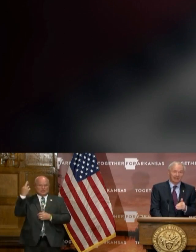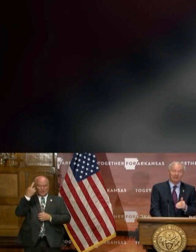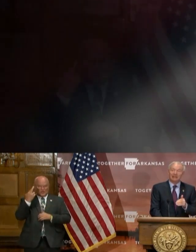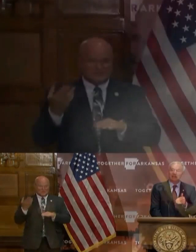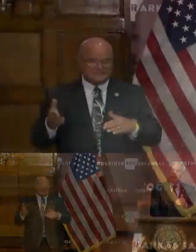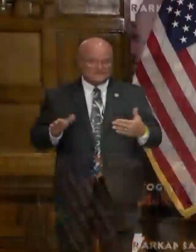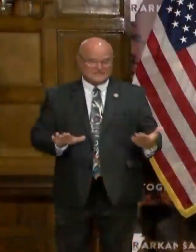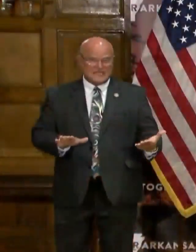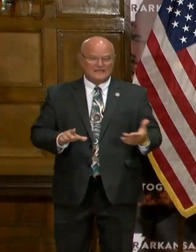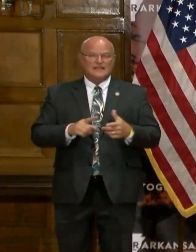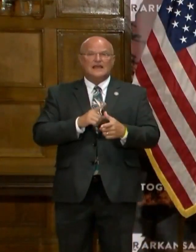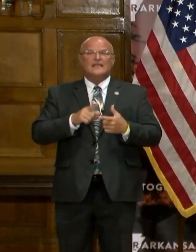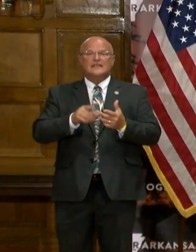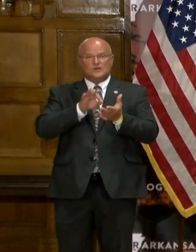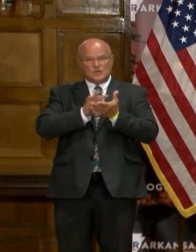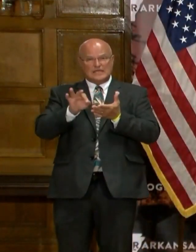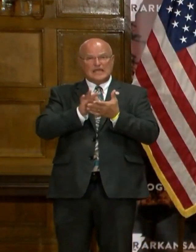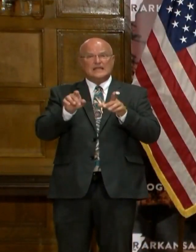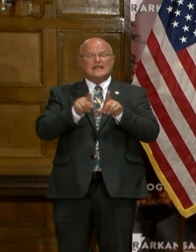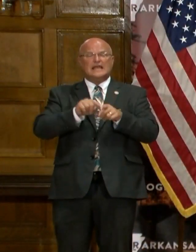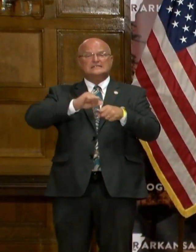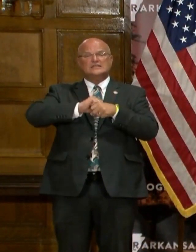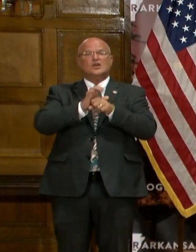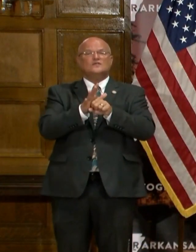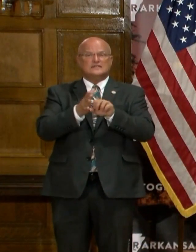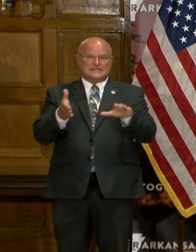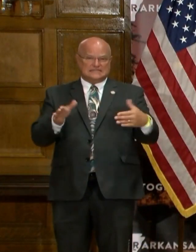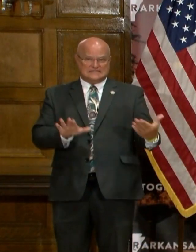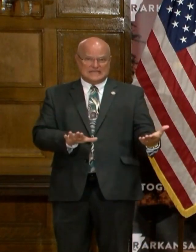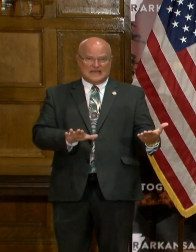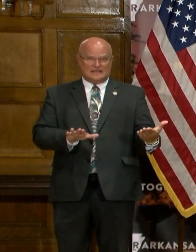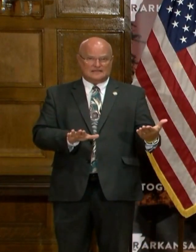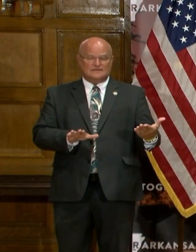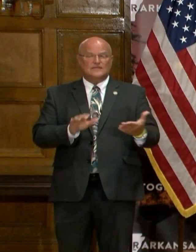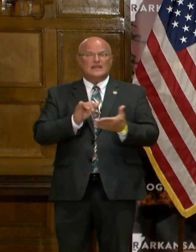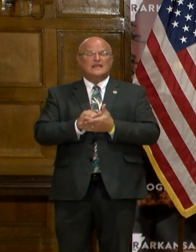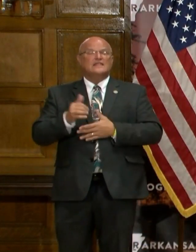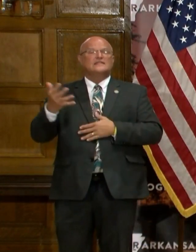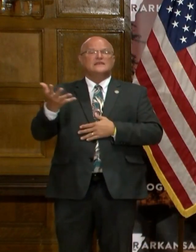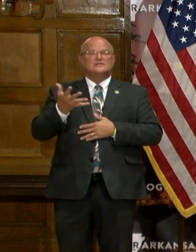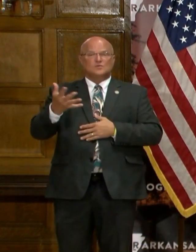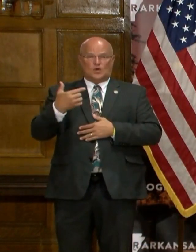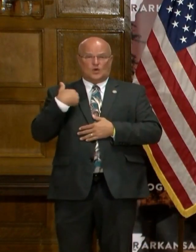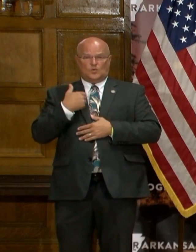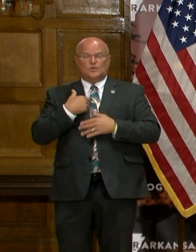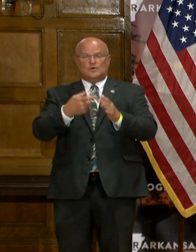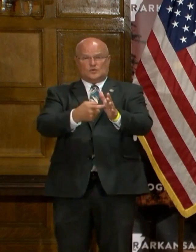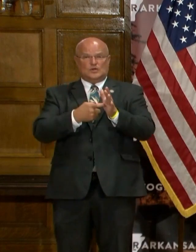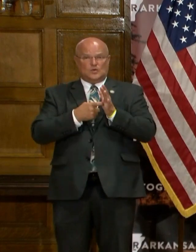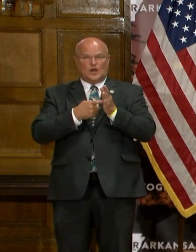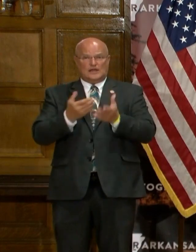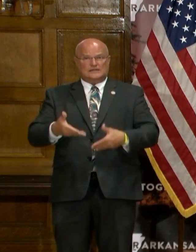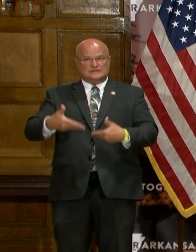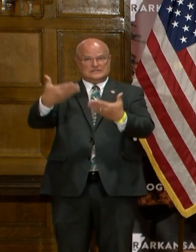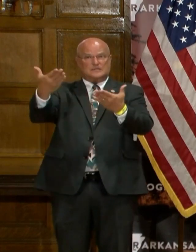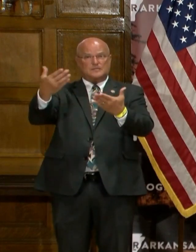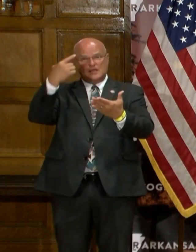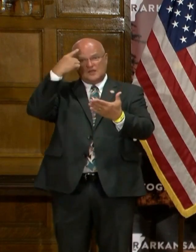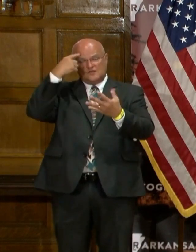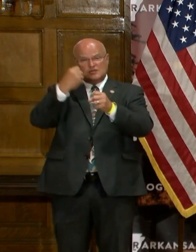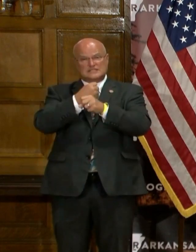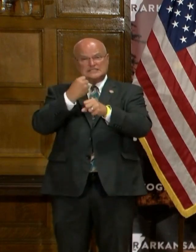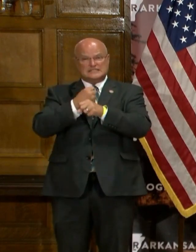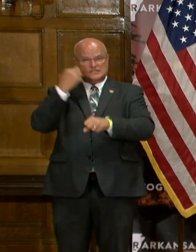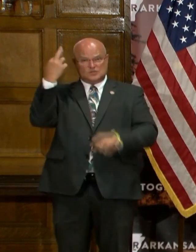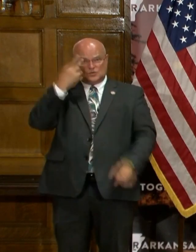of death, then we count it as a COVID-19 death, and that is what we are required to submit for